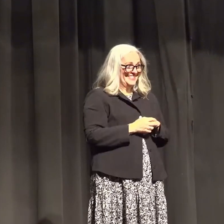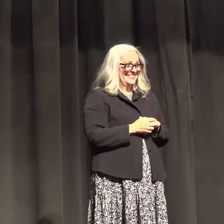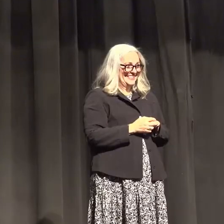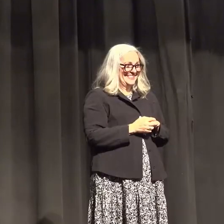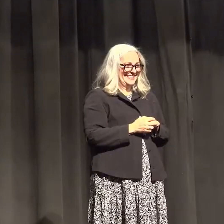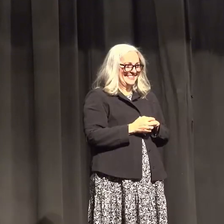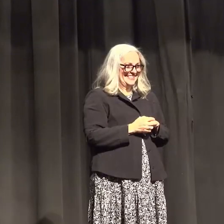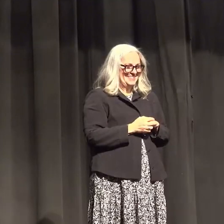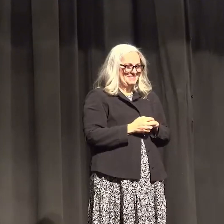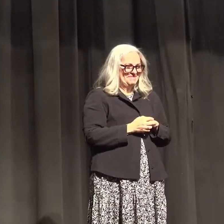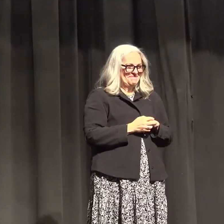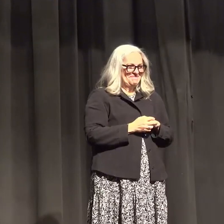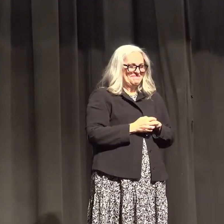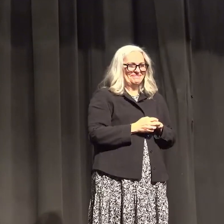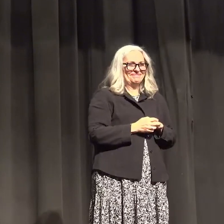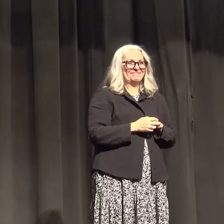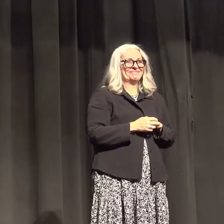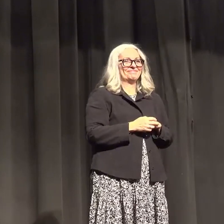history. Congratulations.